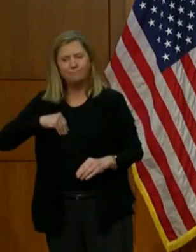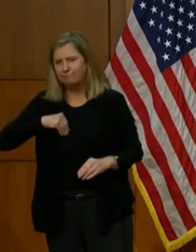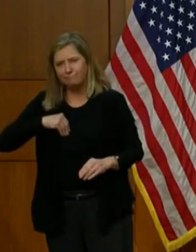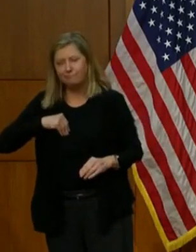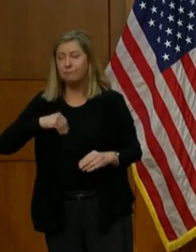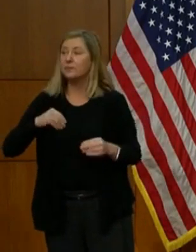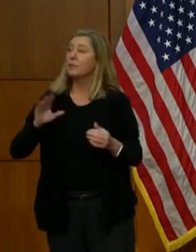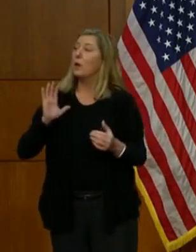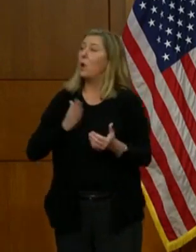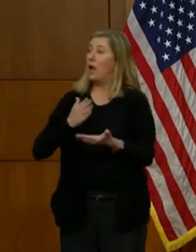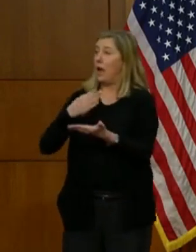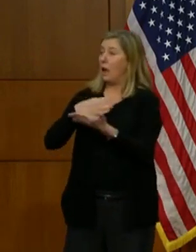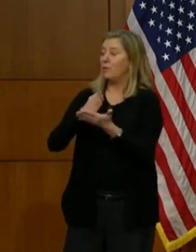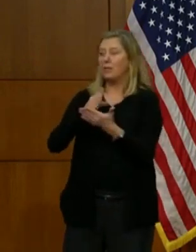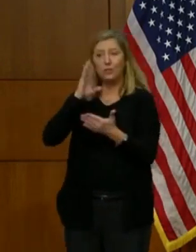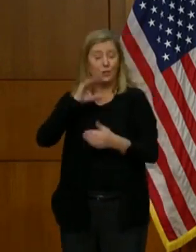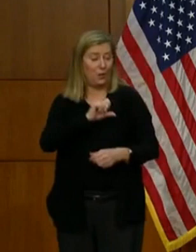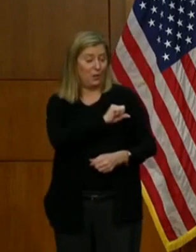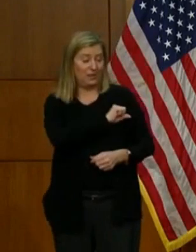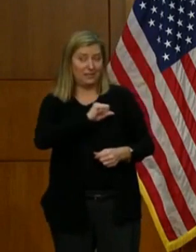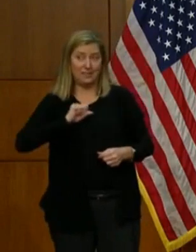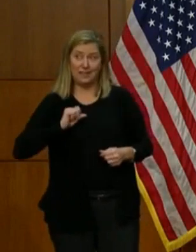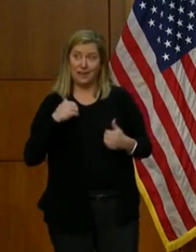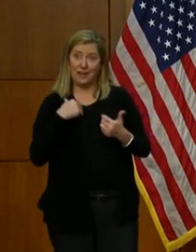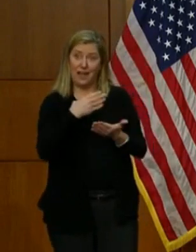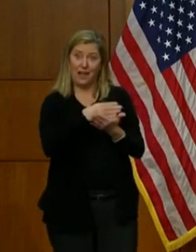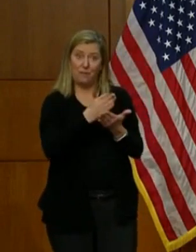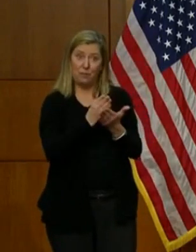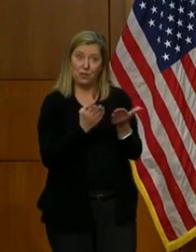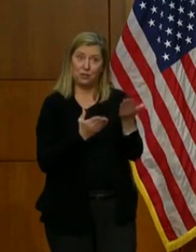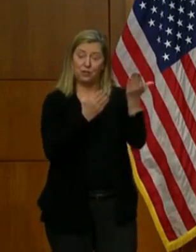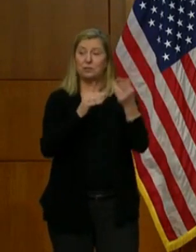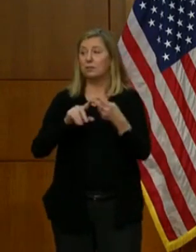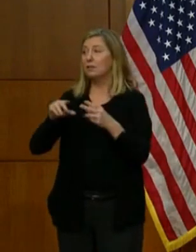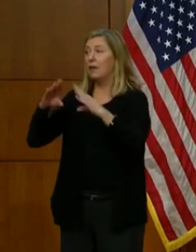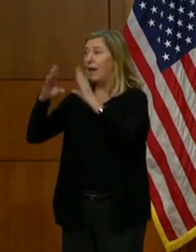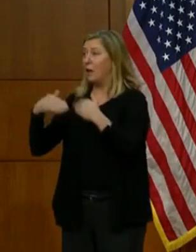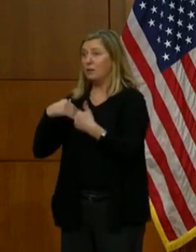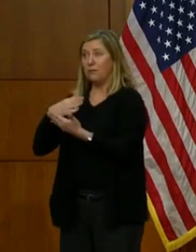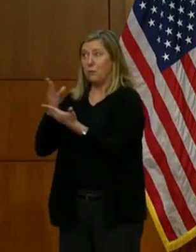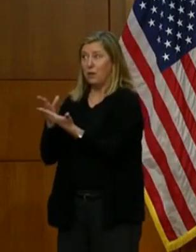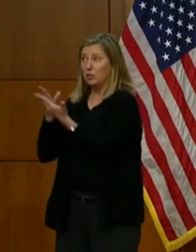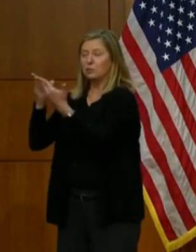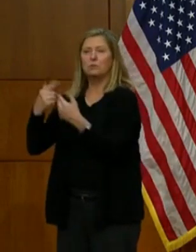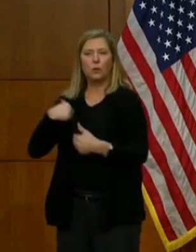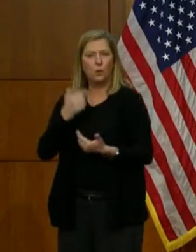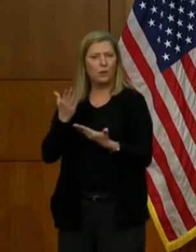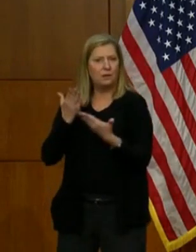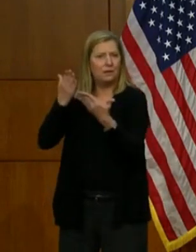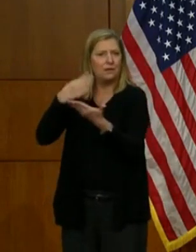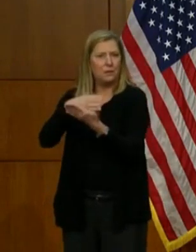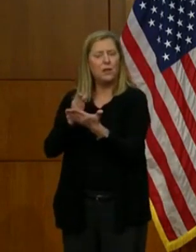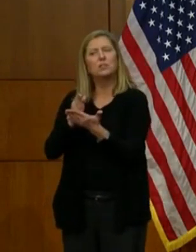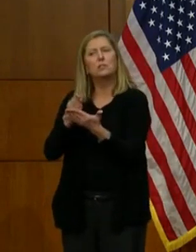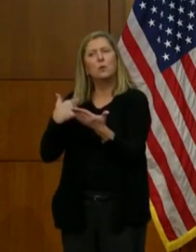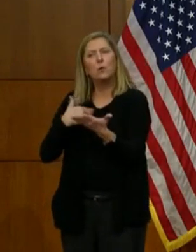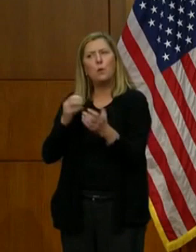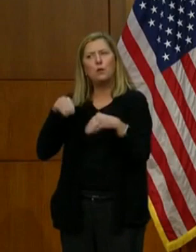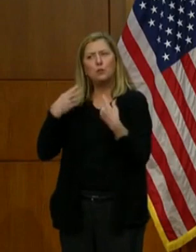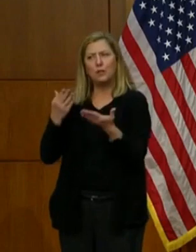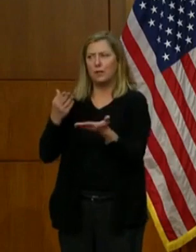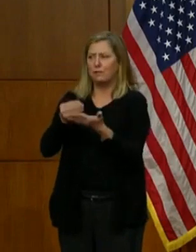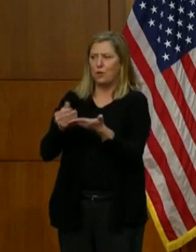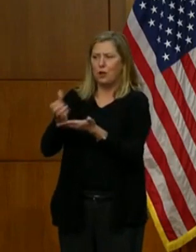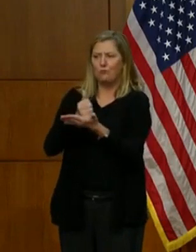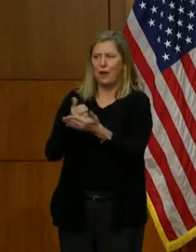budgets, as you know, the Senate has a budget, the House has a budget, we propose a budget. We want to give our teachers a raise. And again, we want our most